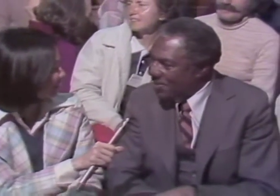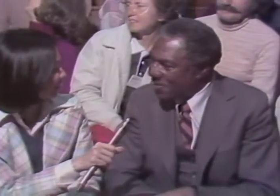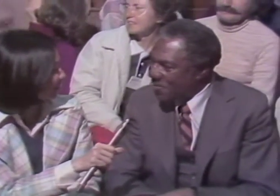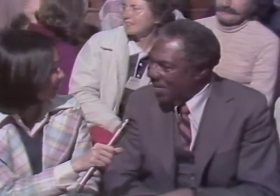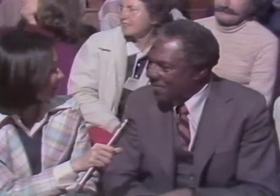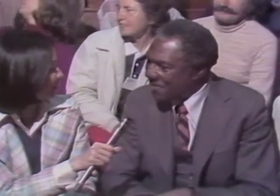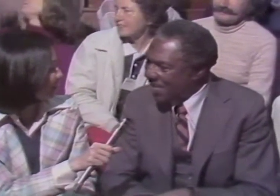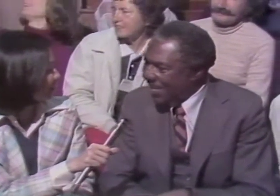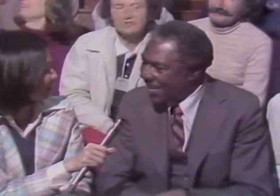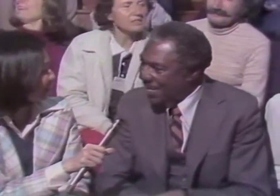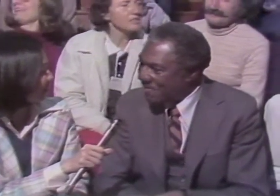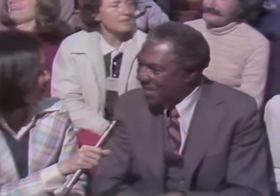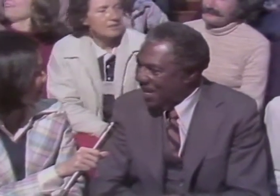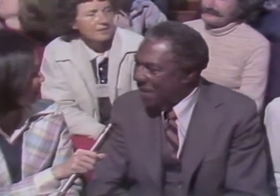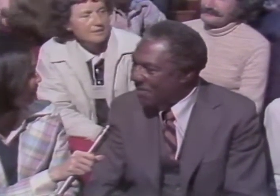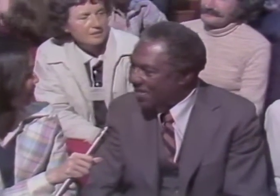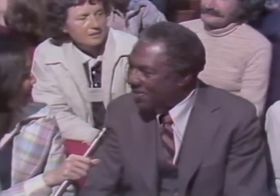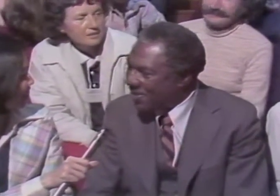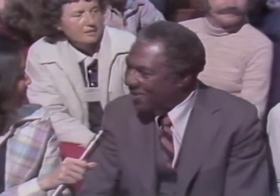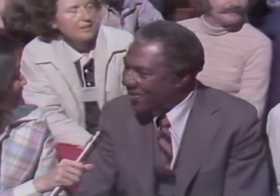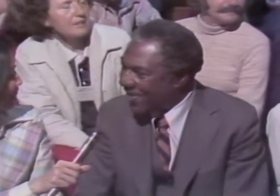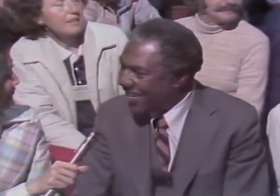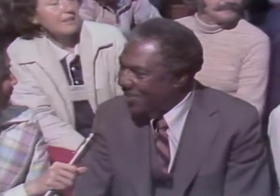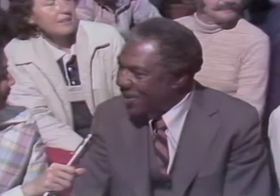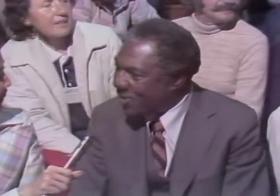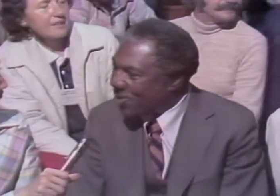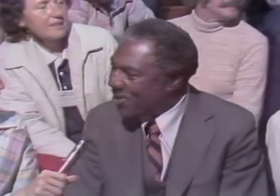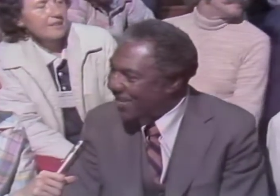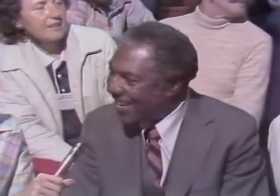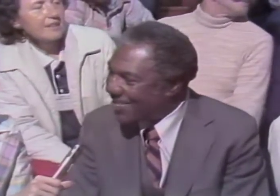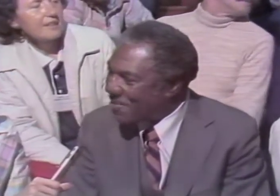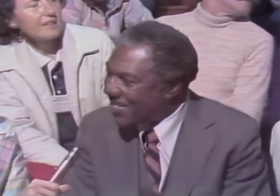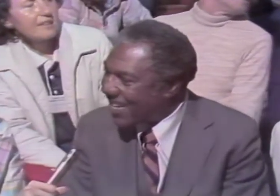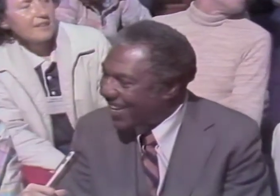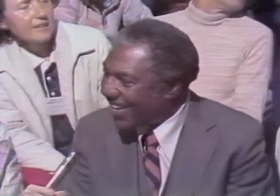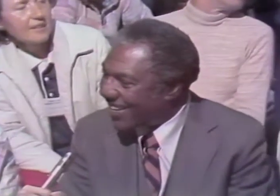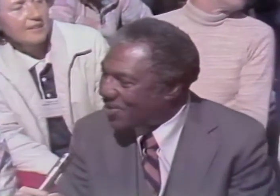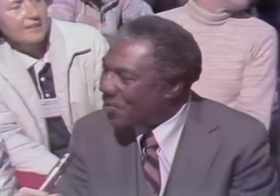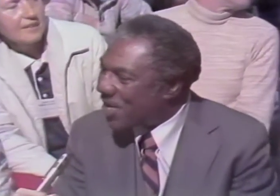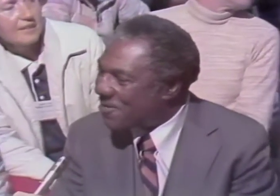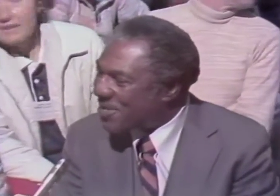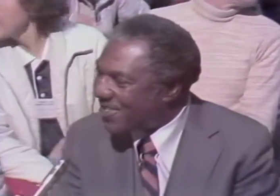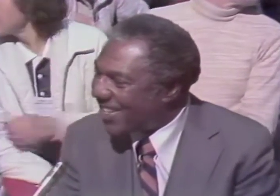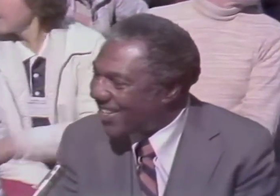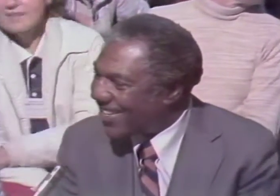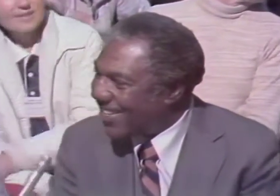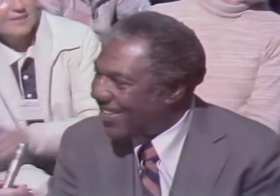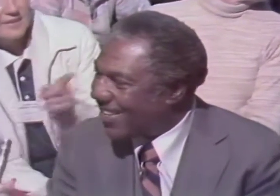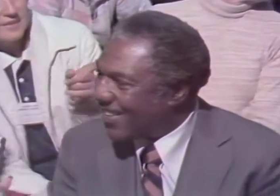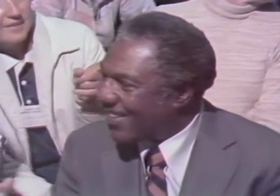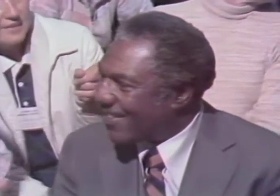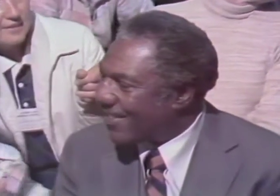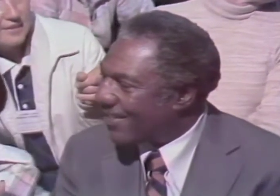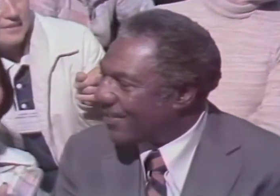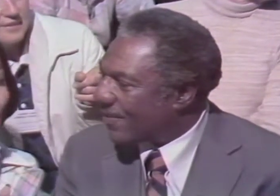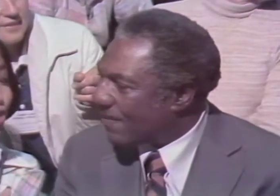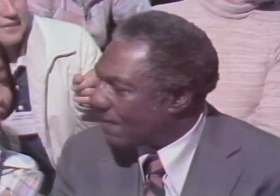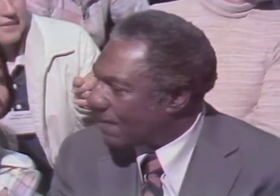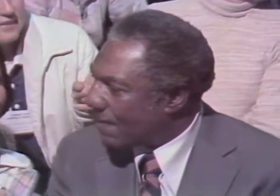It's a wonderful game. The competition is great. The enthusiasm is high. It's a wonderful thing. The team feels they are